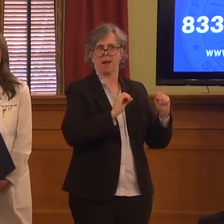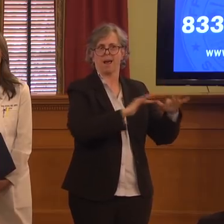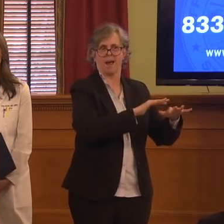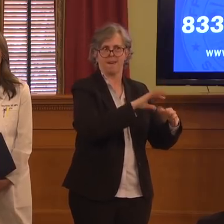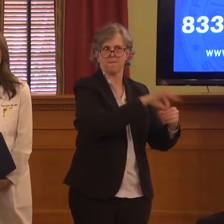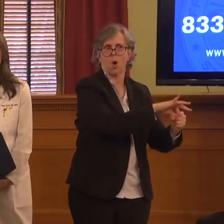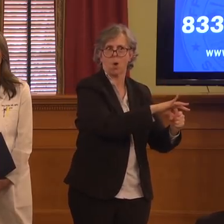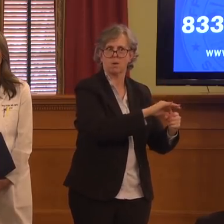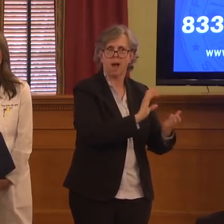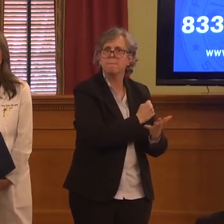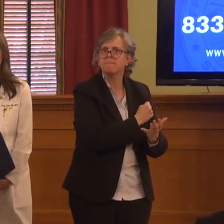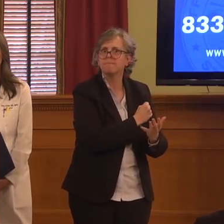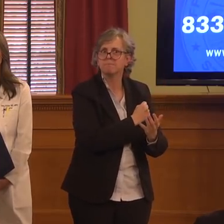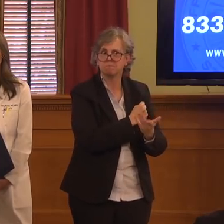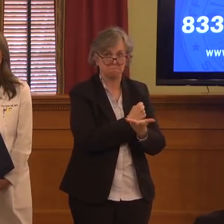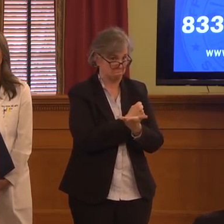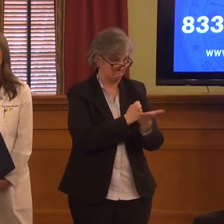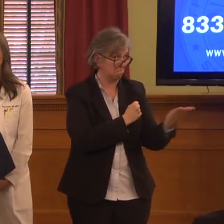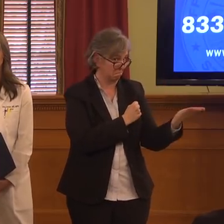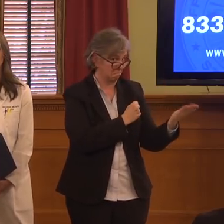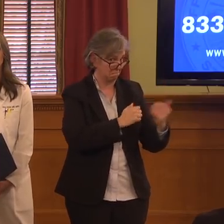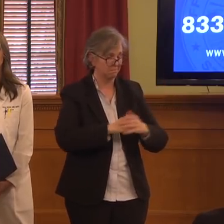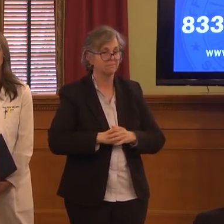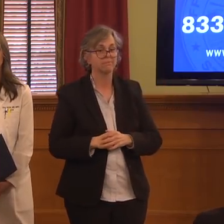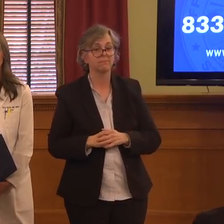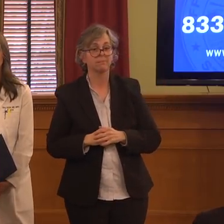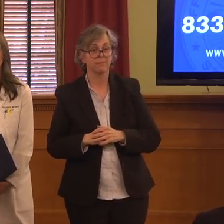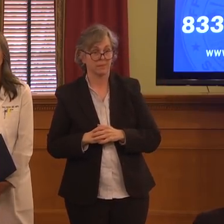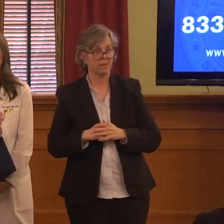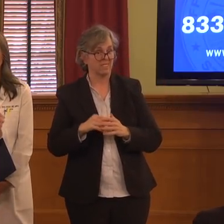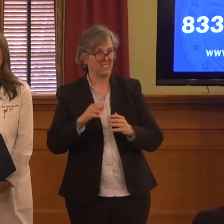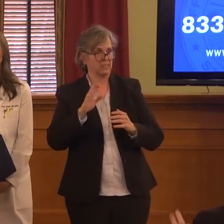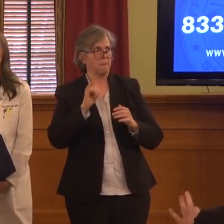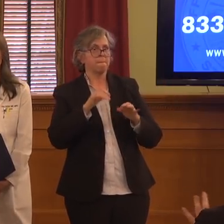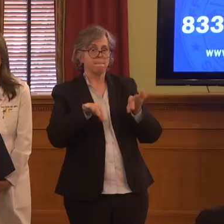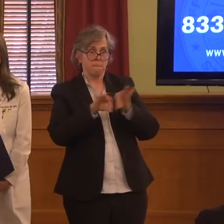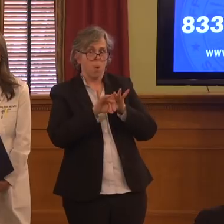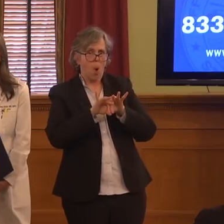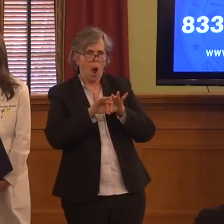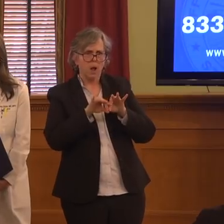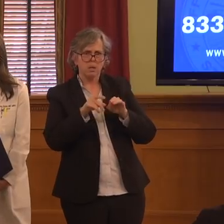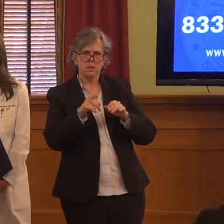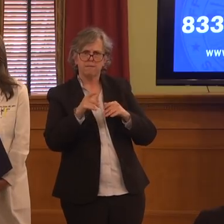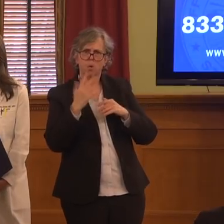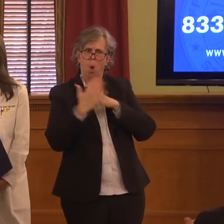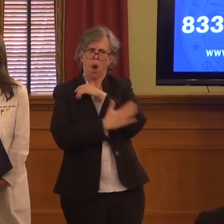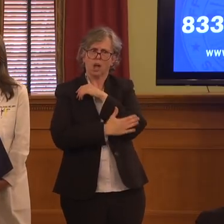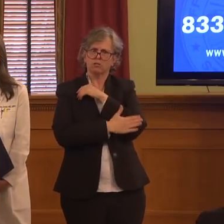this election. It's right that we do so. It's important for our country to move forward.